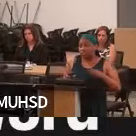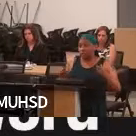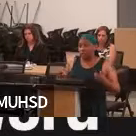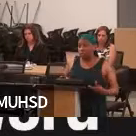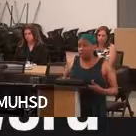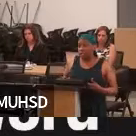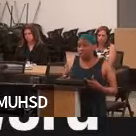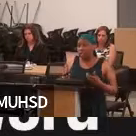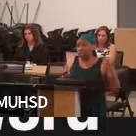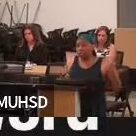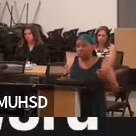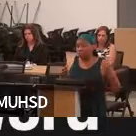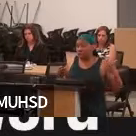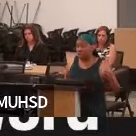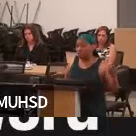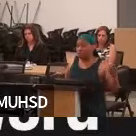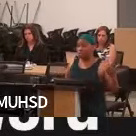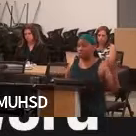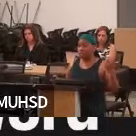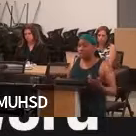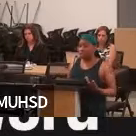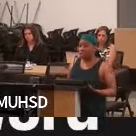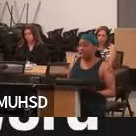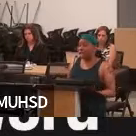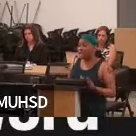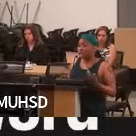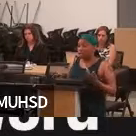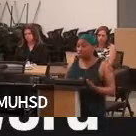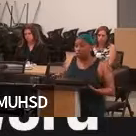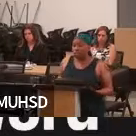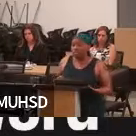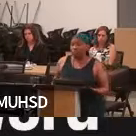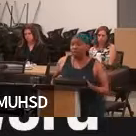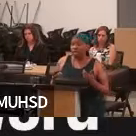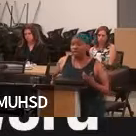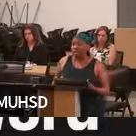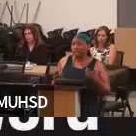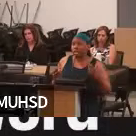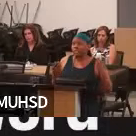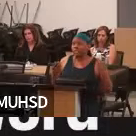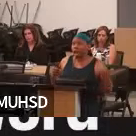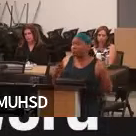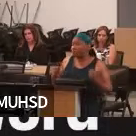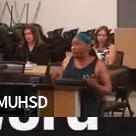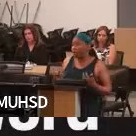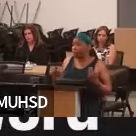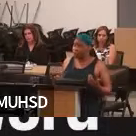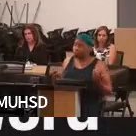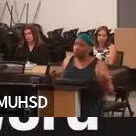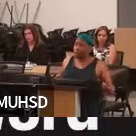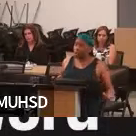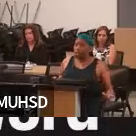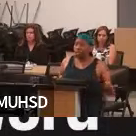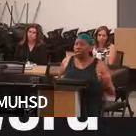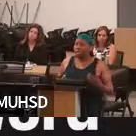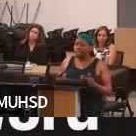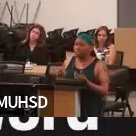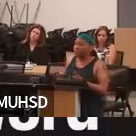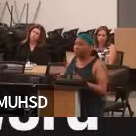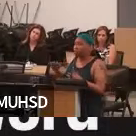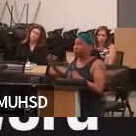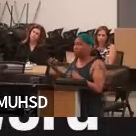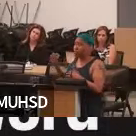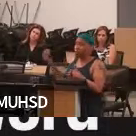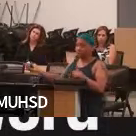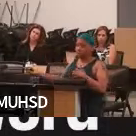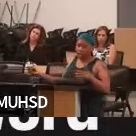And so the N-word usage, it varies across the districts. It is mostly said by other non-Black people of color. And I think